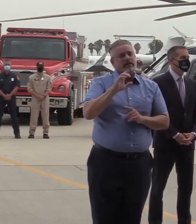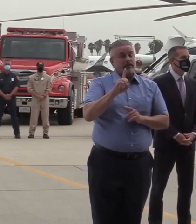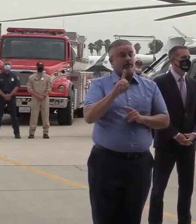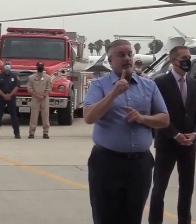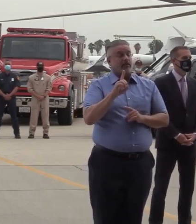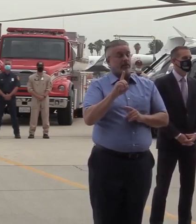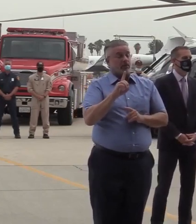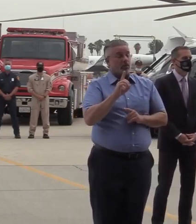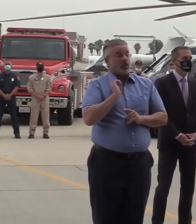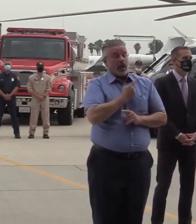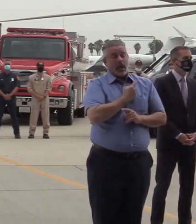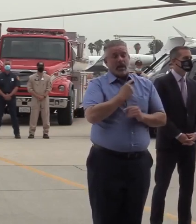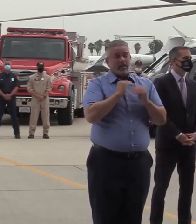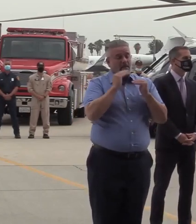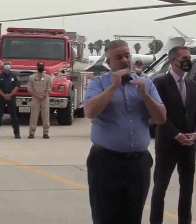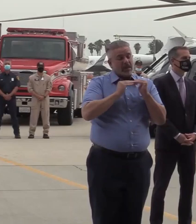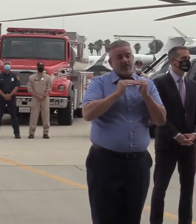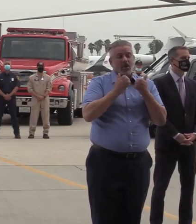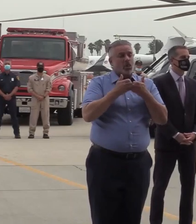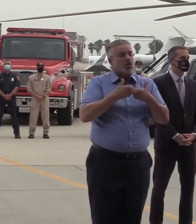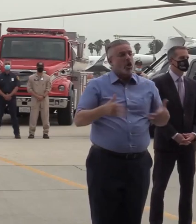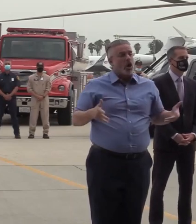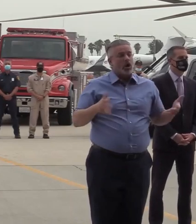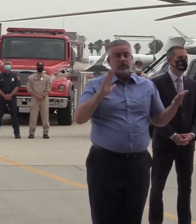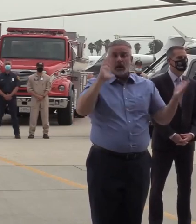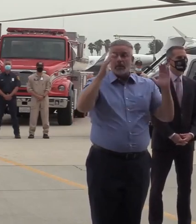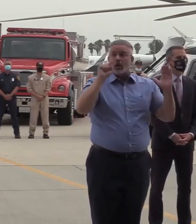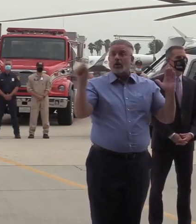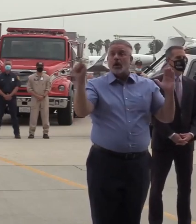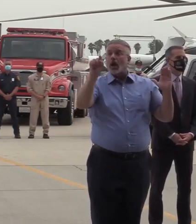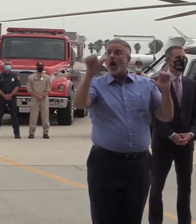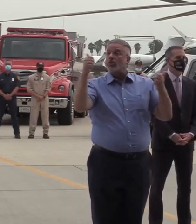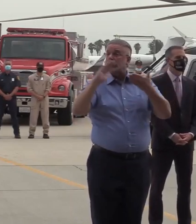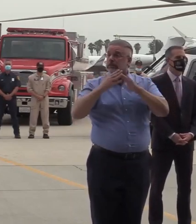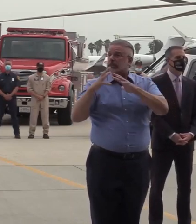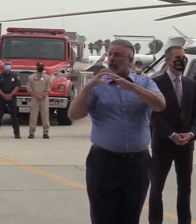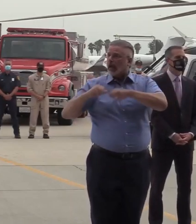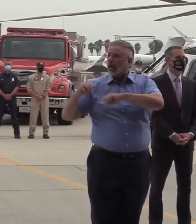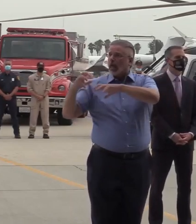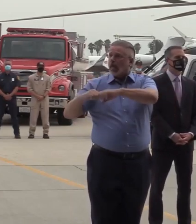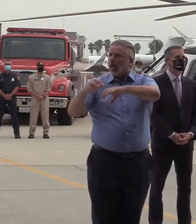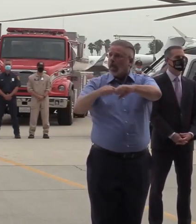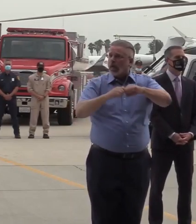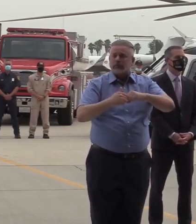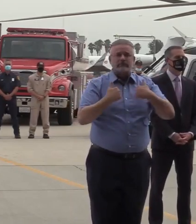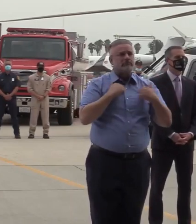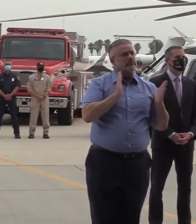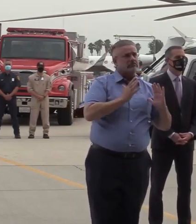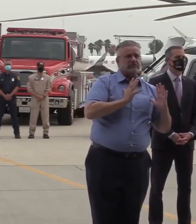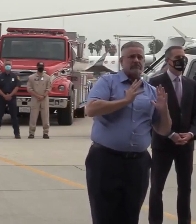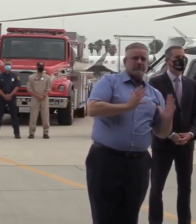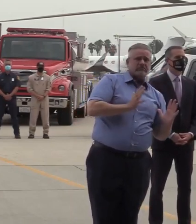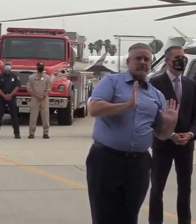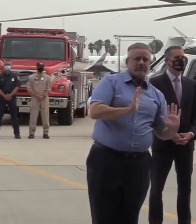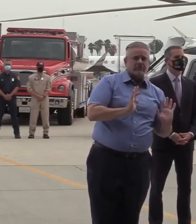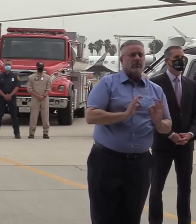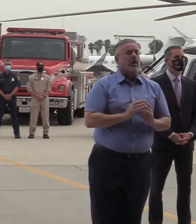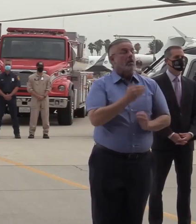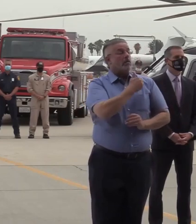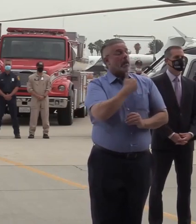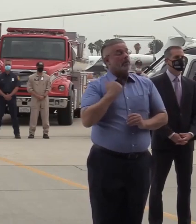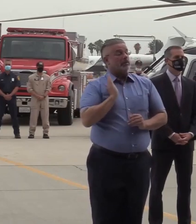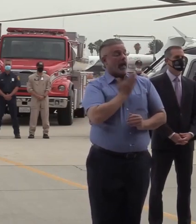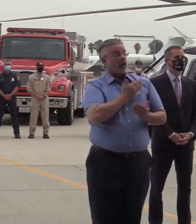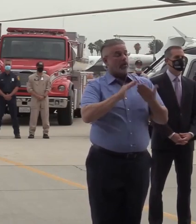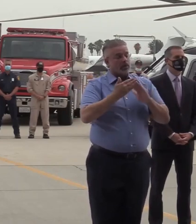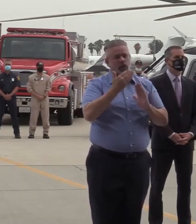Department, we had minimal losses and compared to many other cities across California. But that is because members in